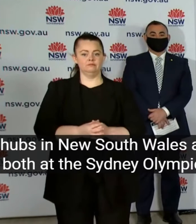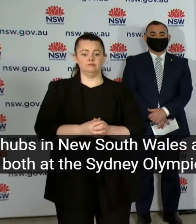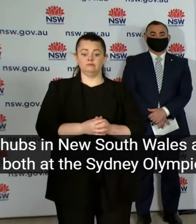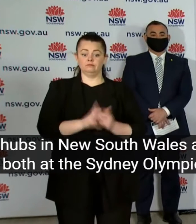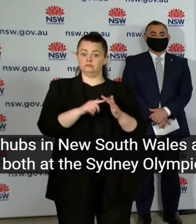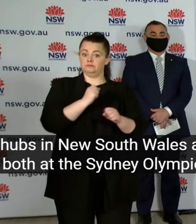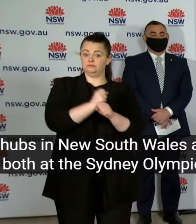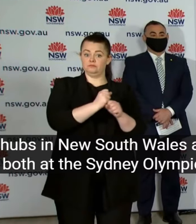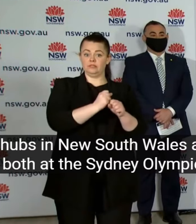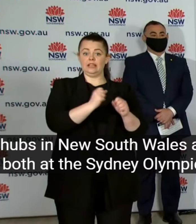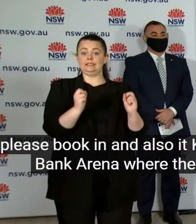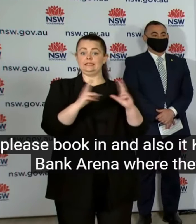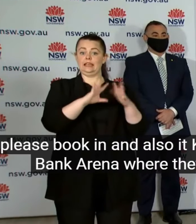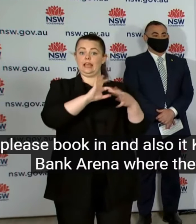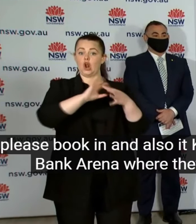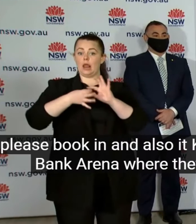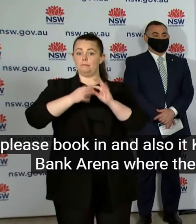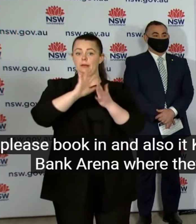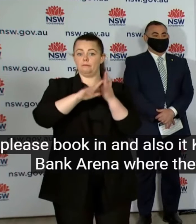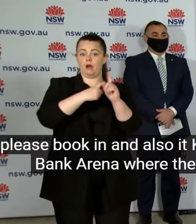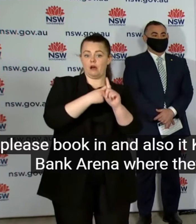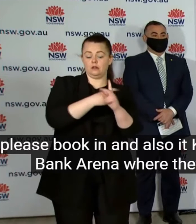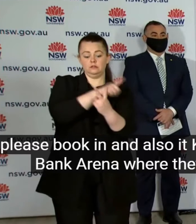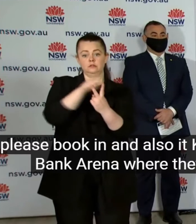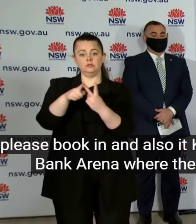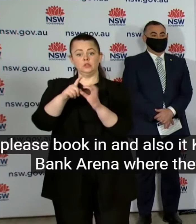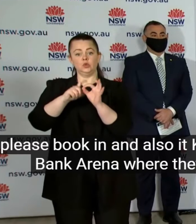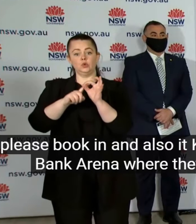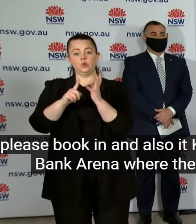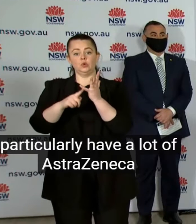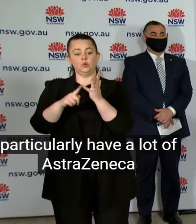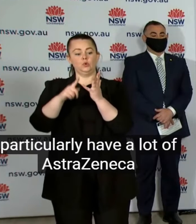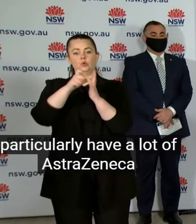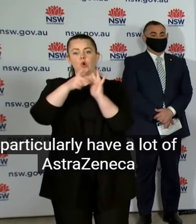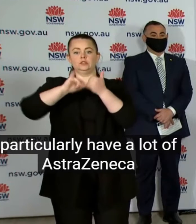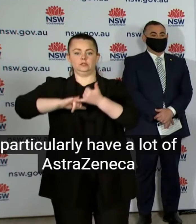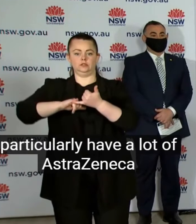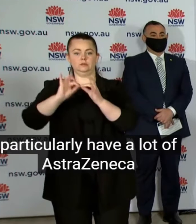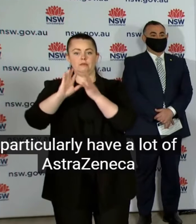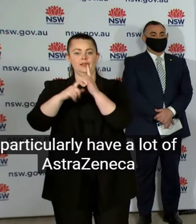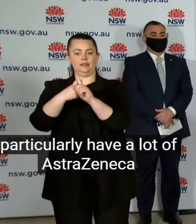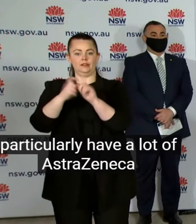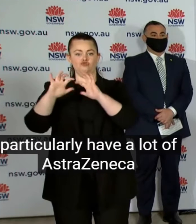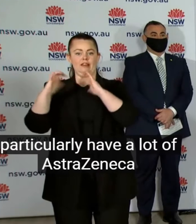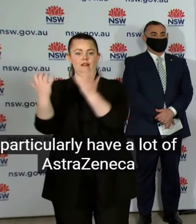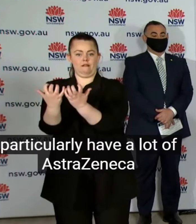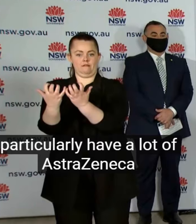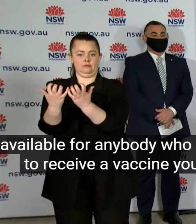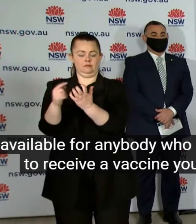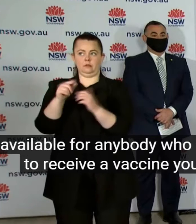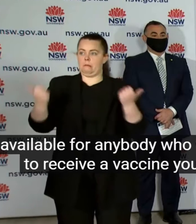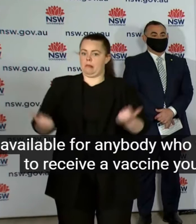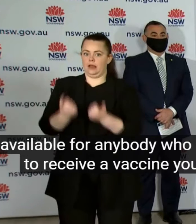also at Kudos Bank Arena, where they particularly have a lot of AstraZeneca available for anybody who wants to receive a